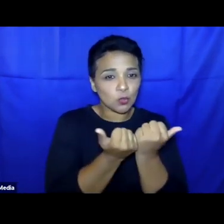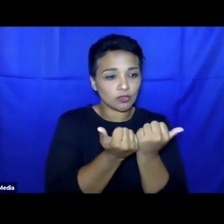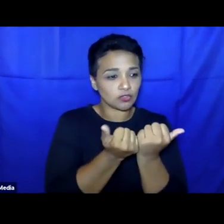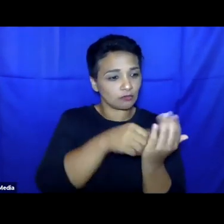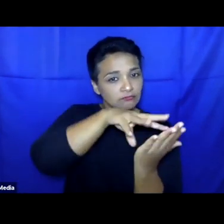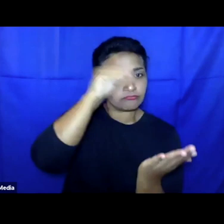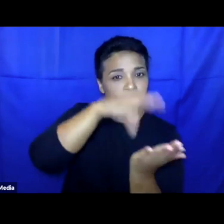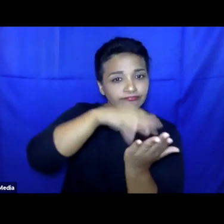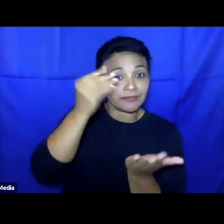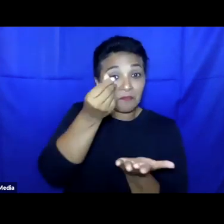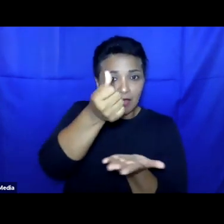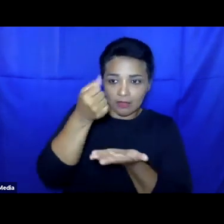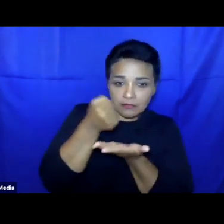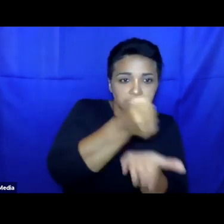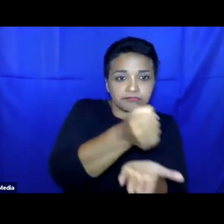study at